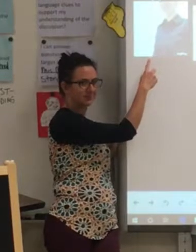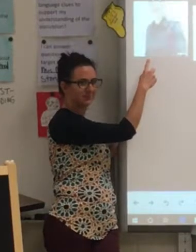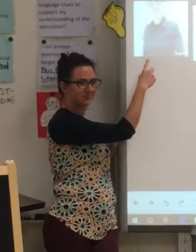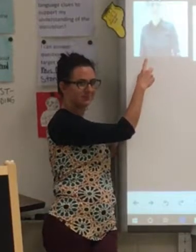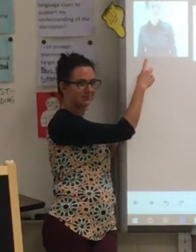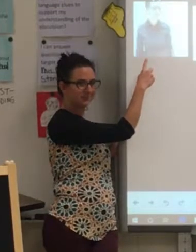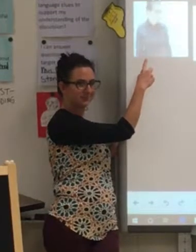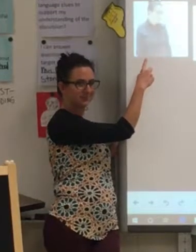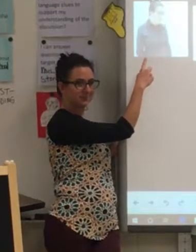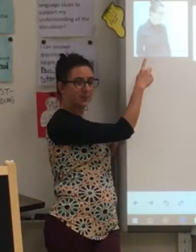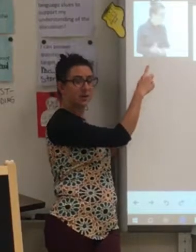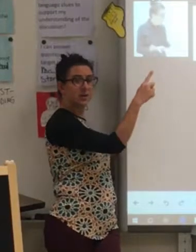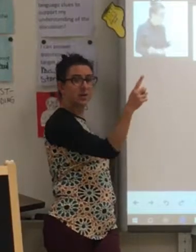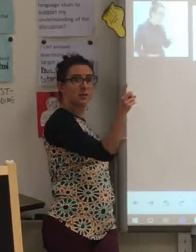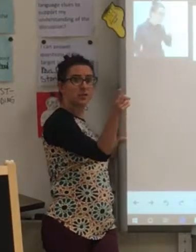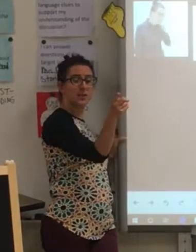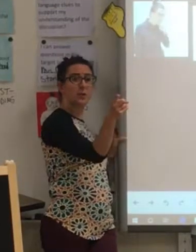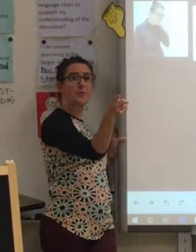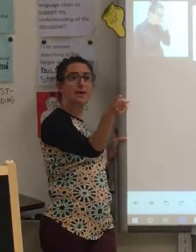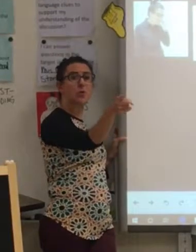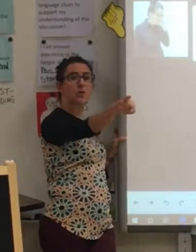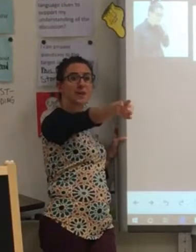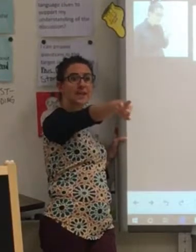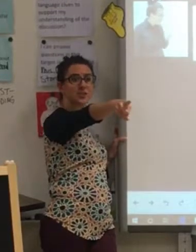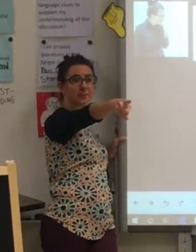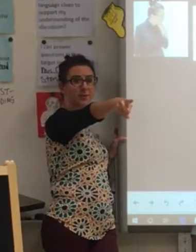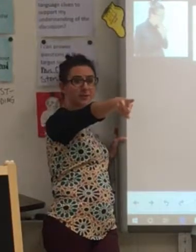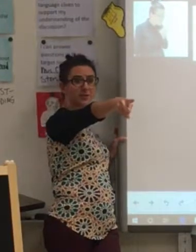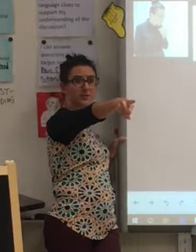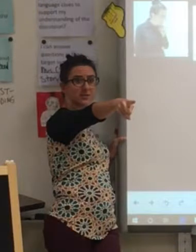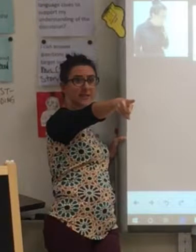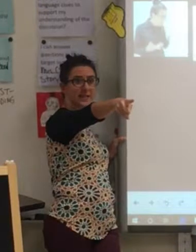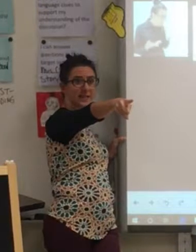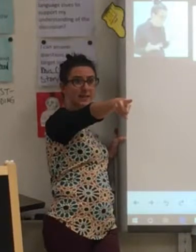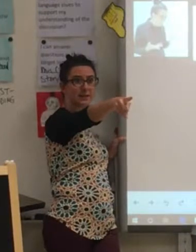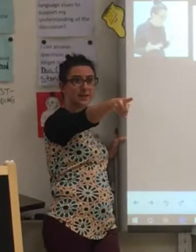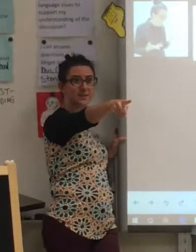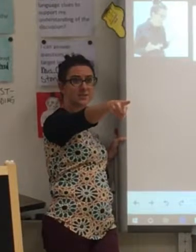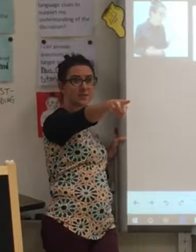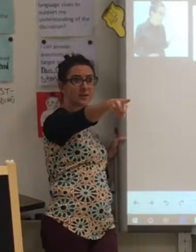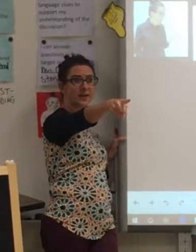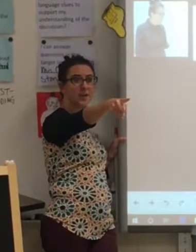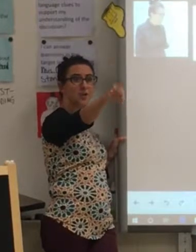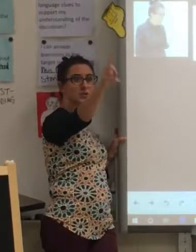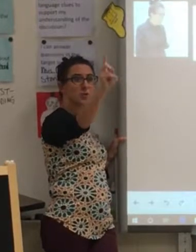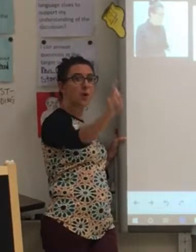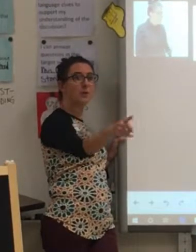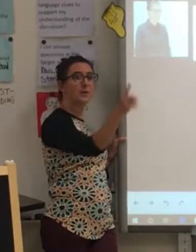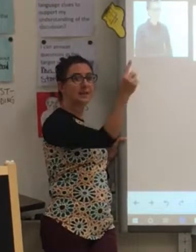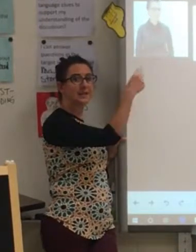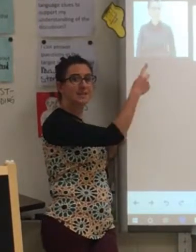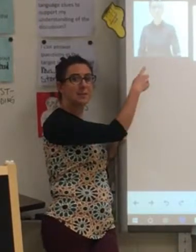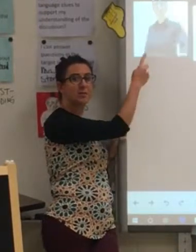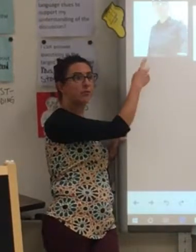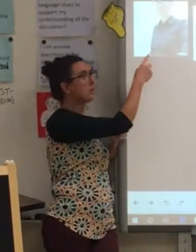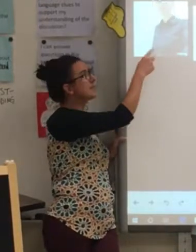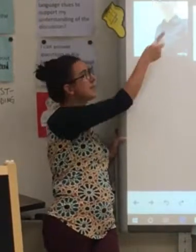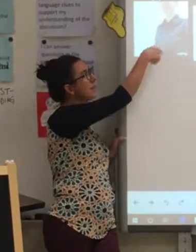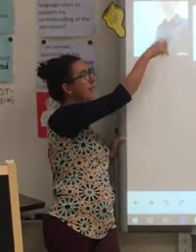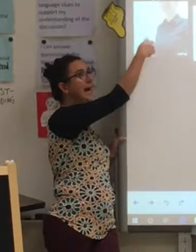Stacy was wrong. No, my mom. There would be quotation marks in the written story. So what would we need to say before we said what I